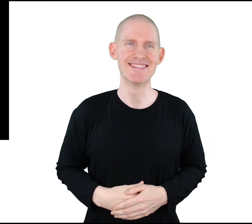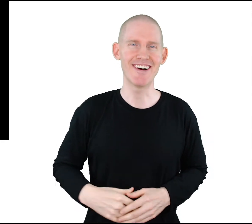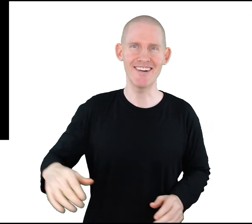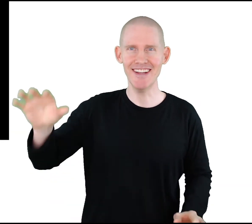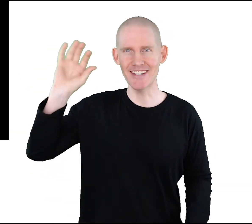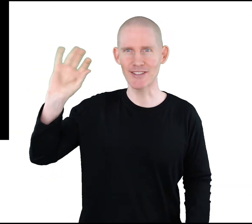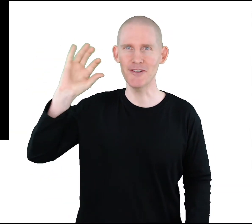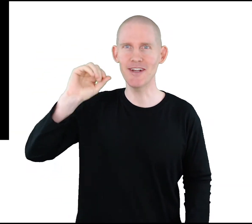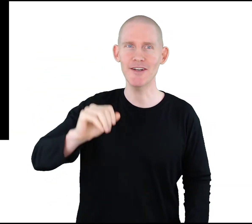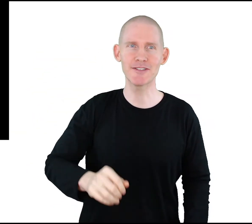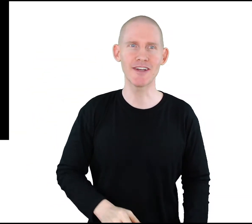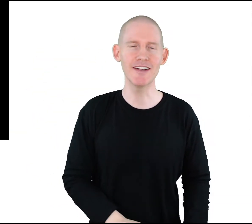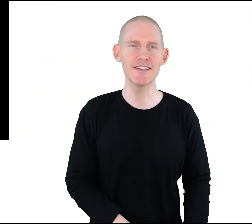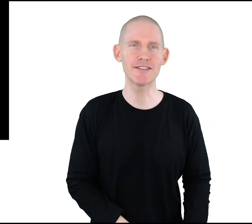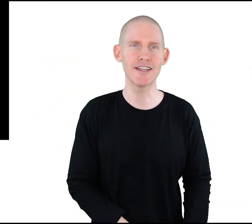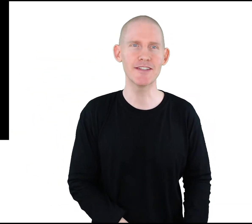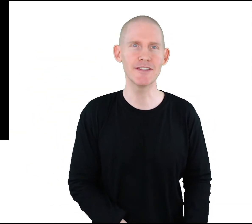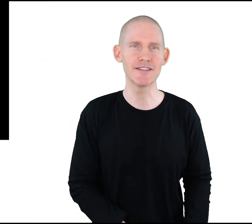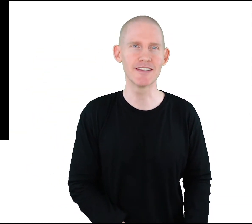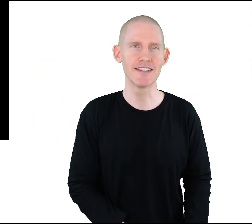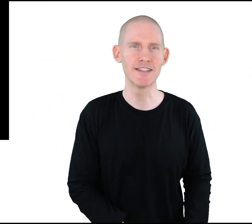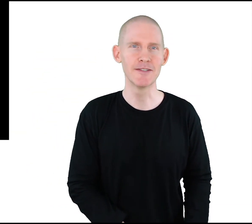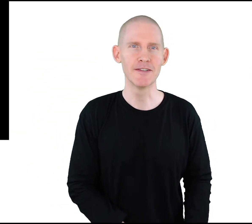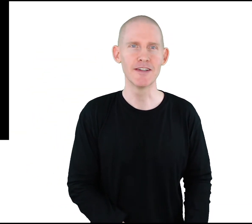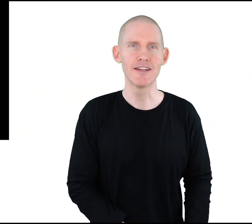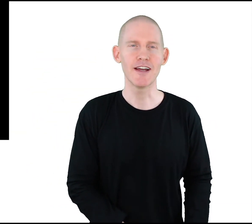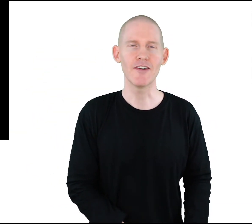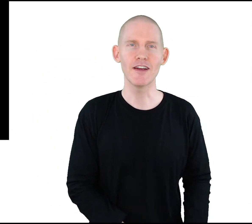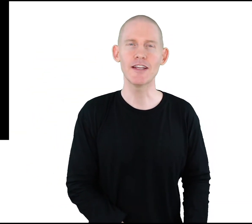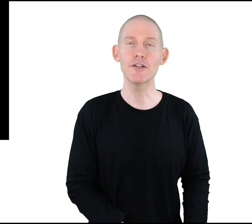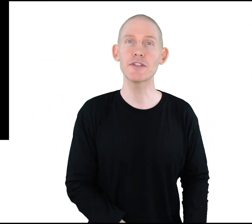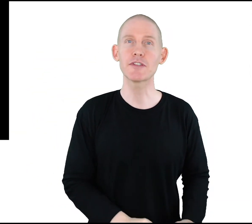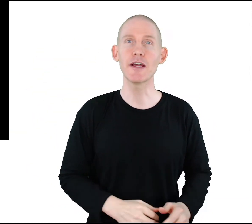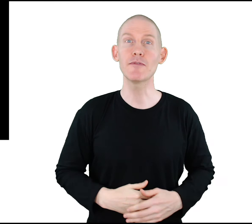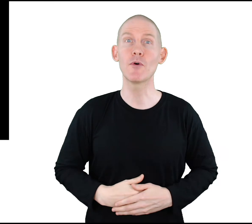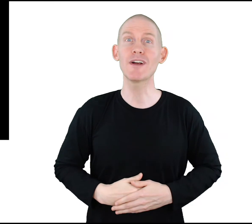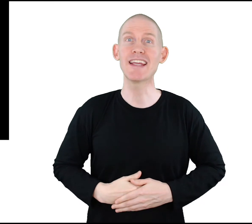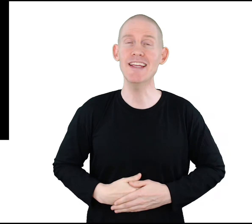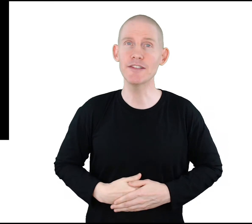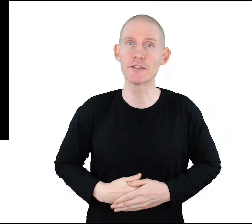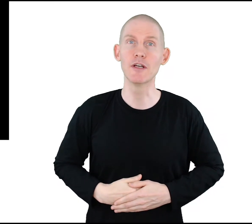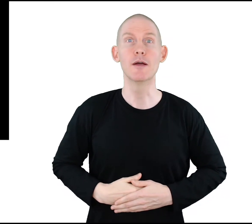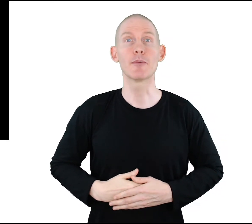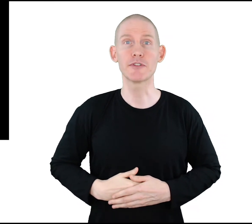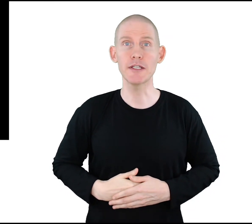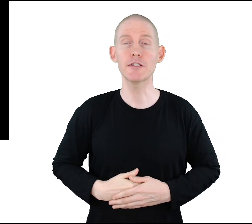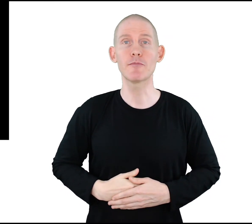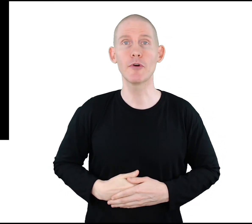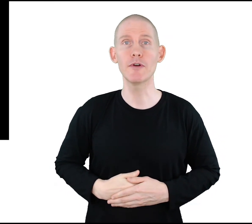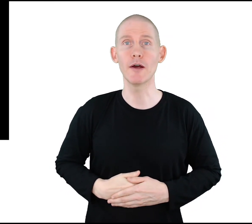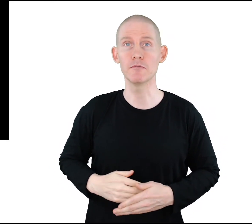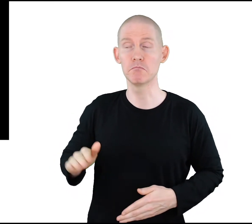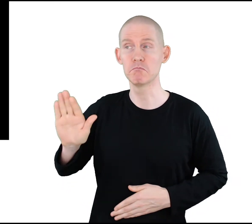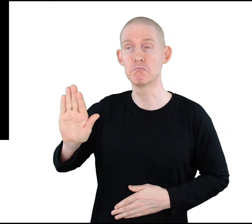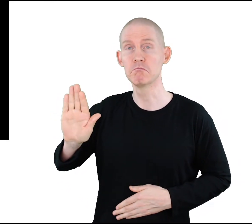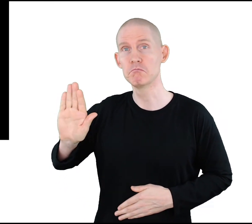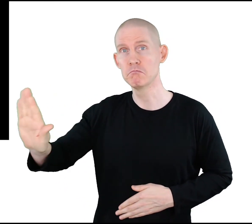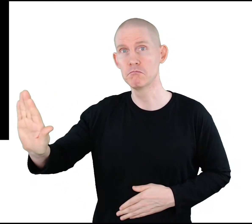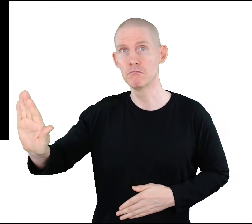All right, let's learn how to sign this sentence. All right, here's the sign for his, possessive pronoun.